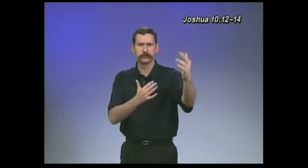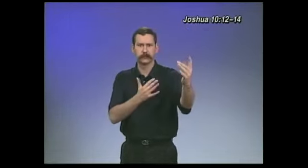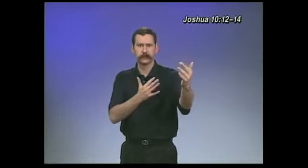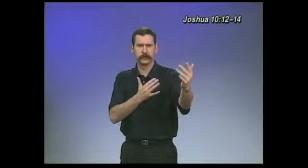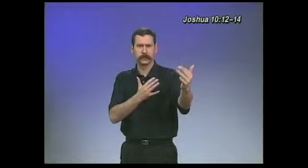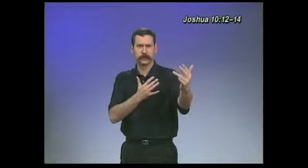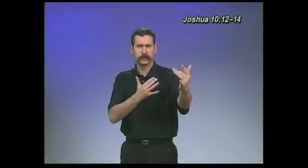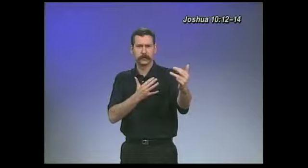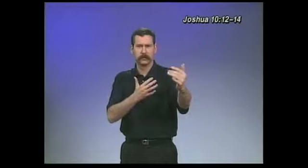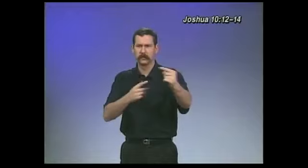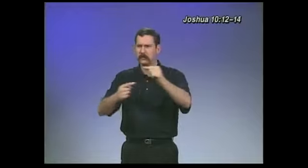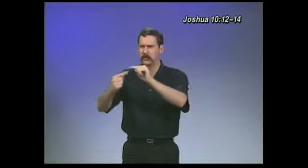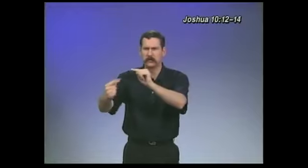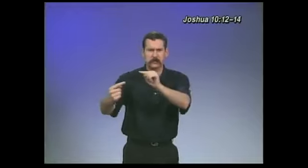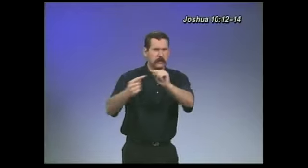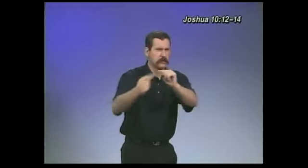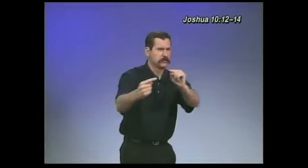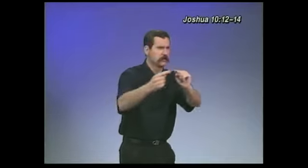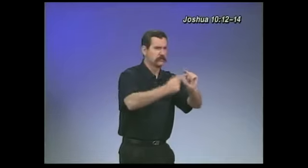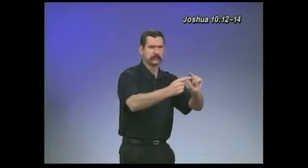And neither moved.